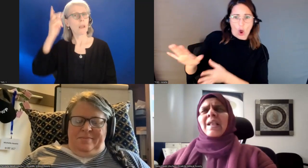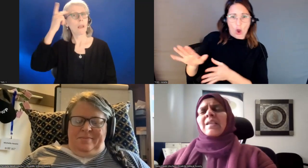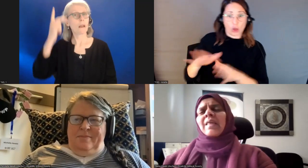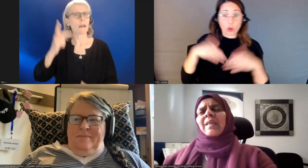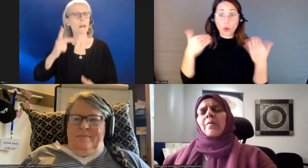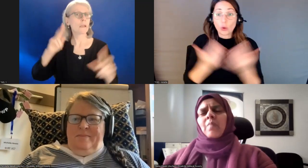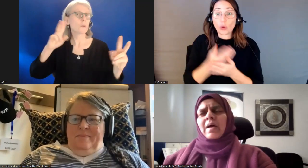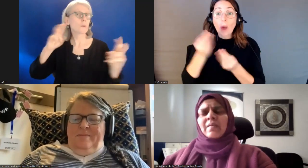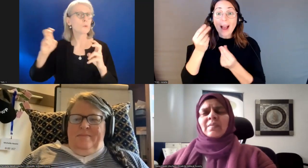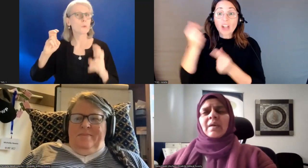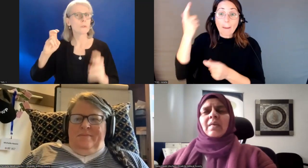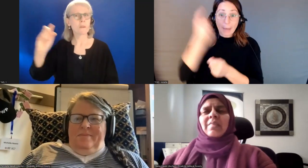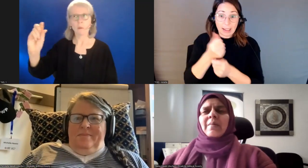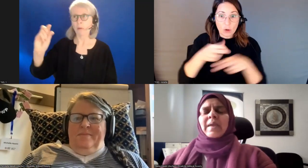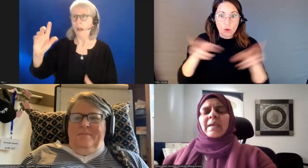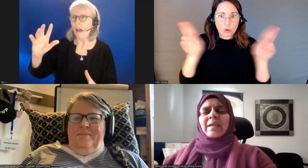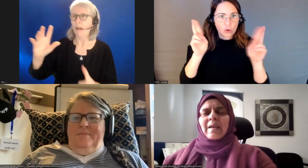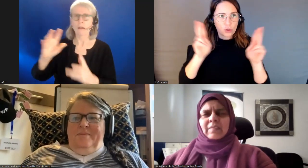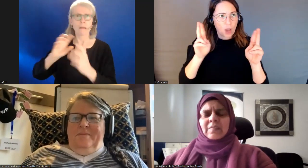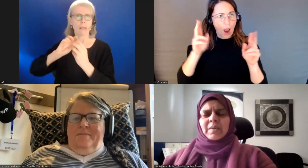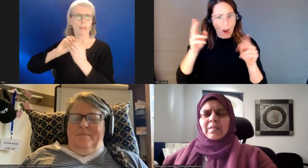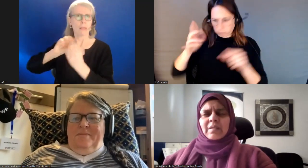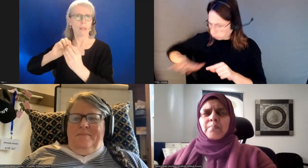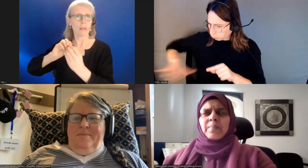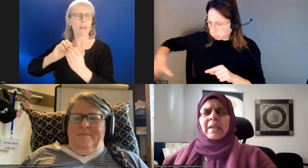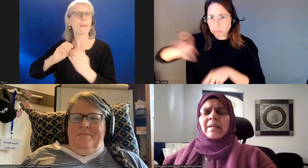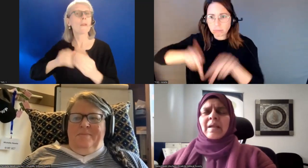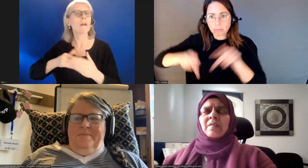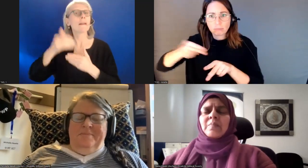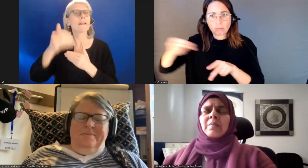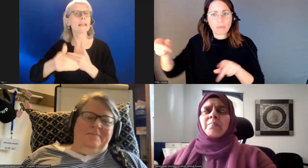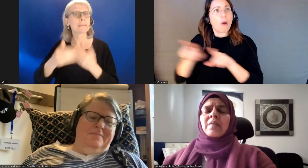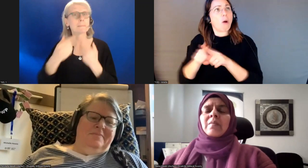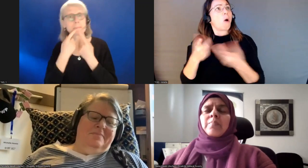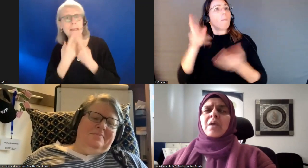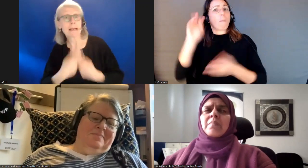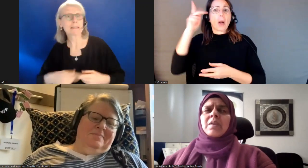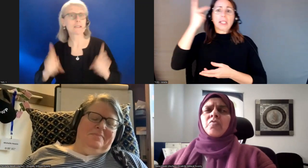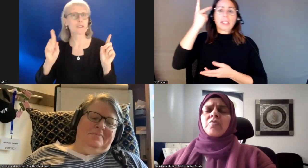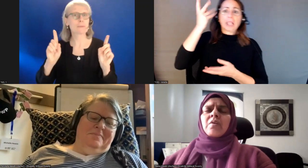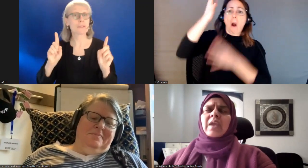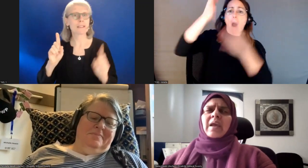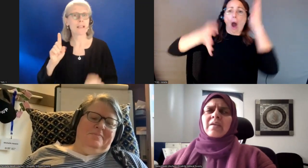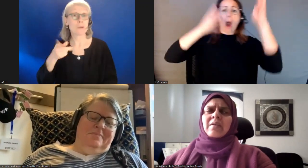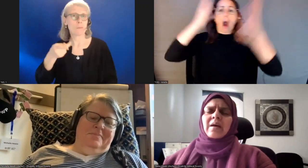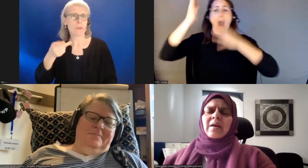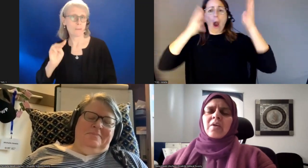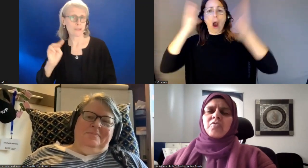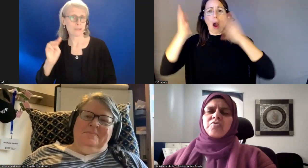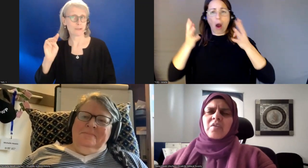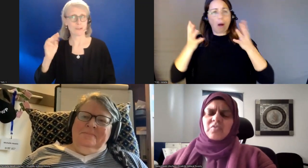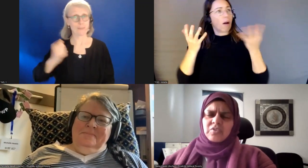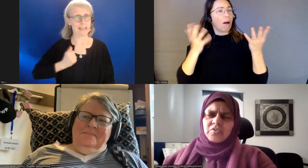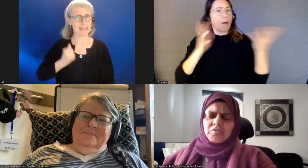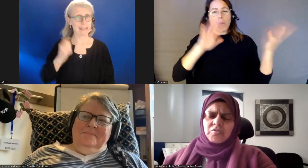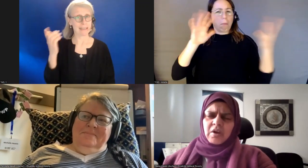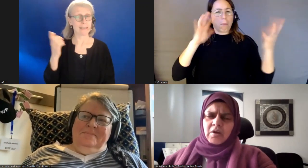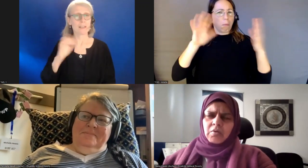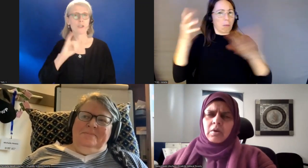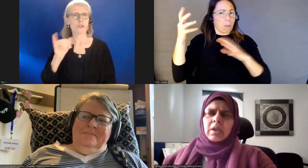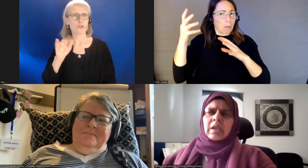And then there was the big announcement by the Prime Minister of Canada,